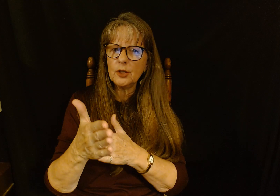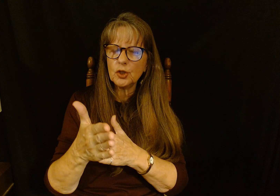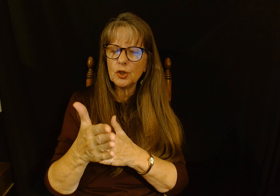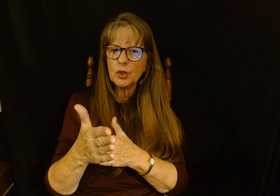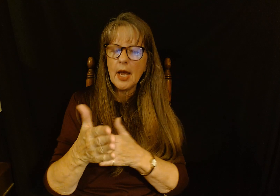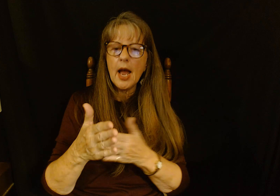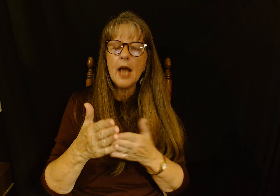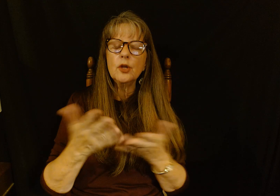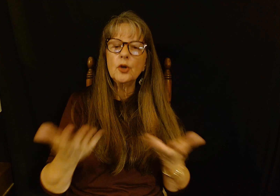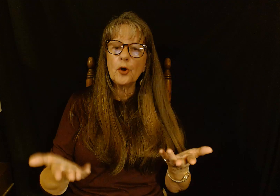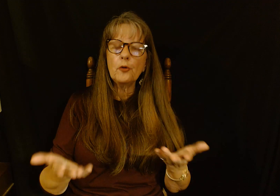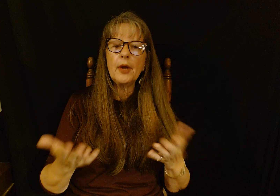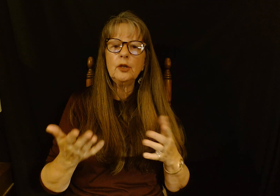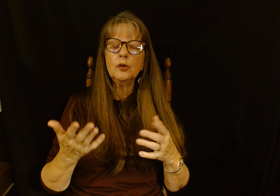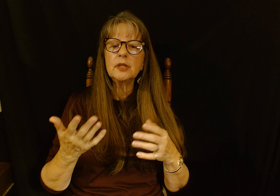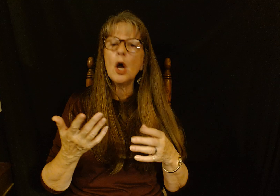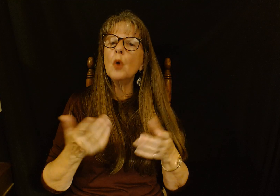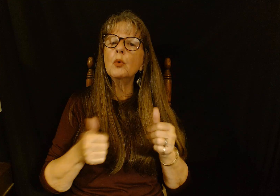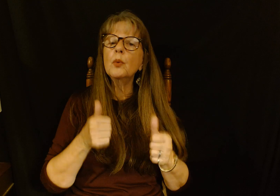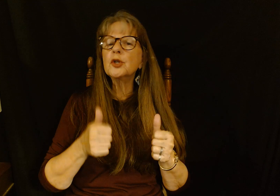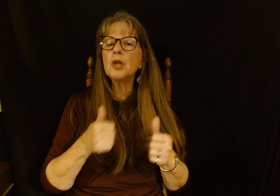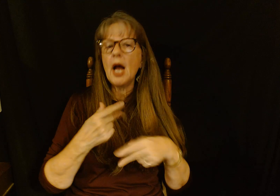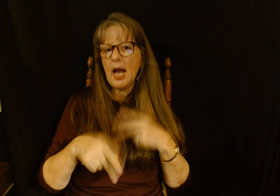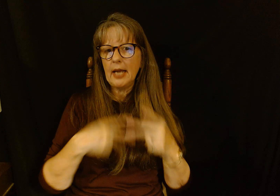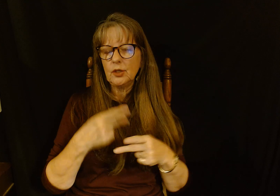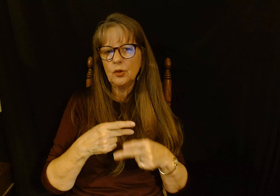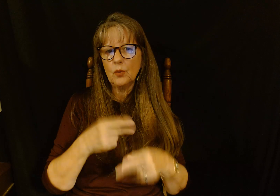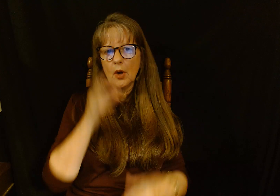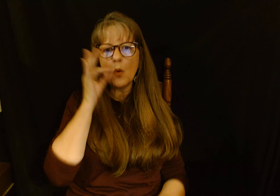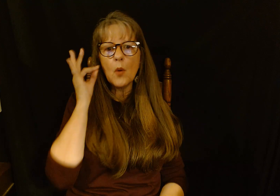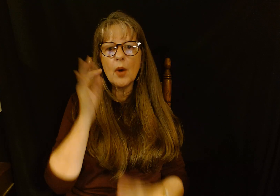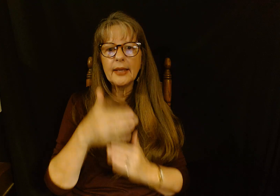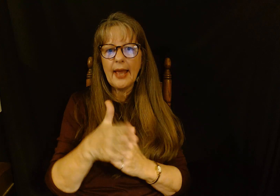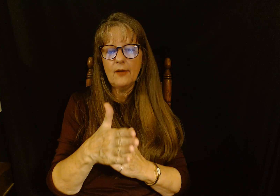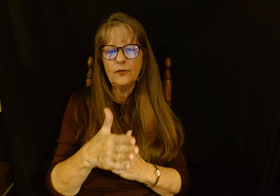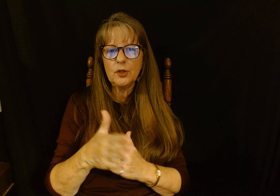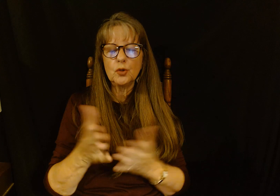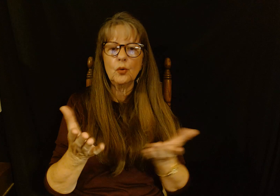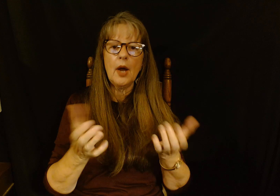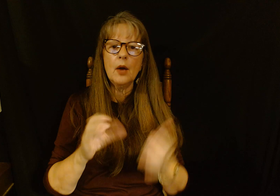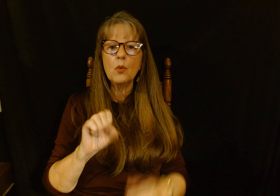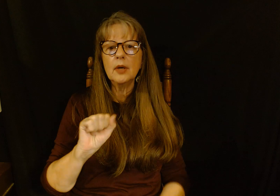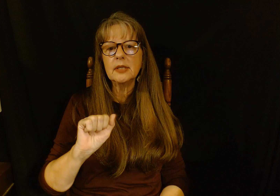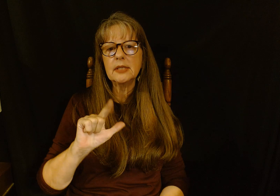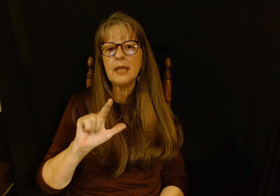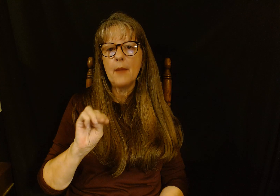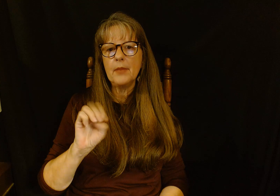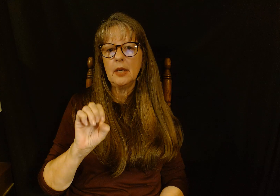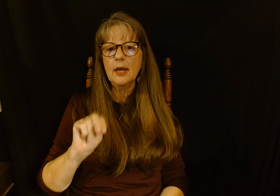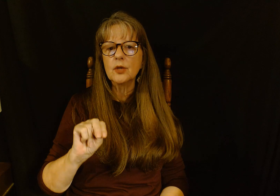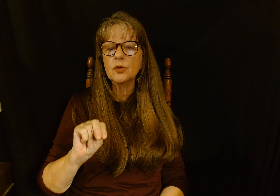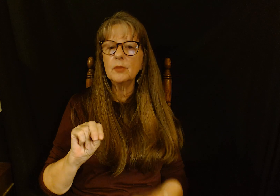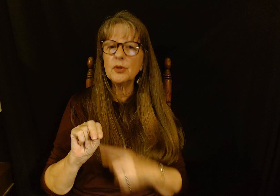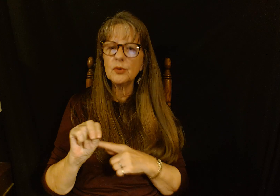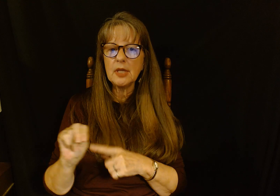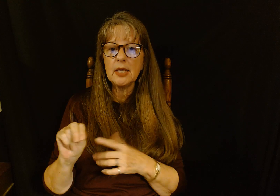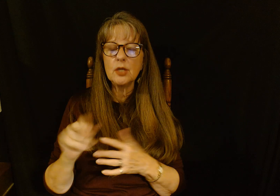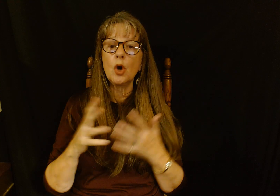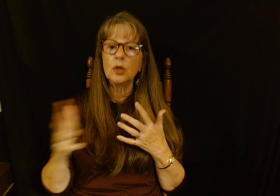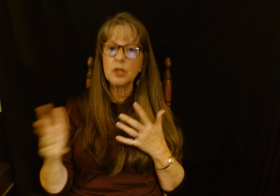fish, and you say, oh, well, which kind do you want? Oh, I want catfish, or I want salmon. So some of those things are